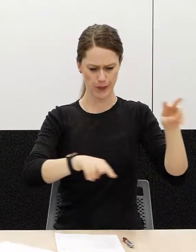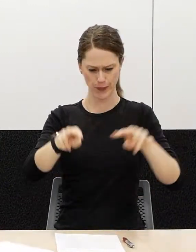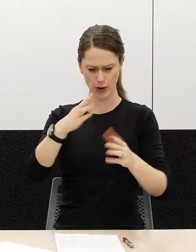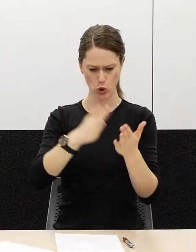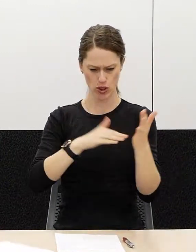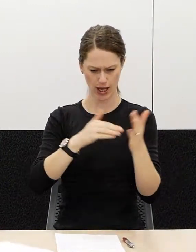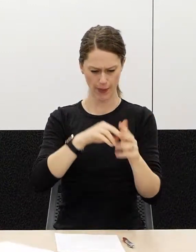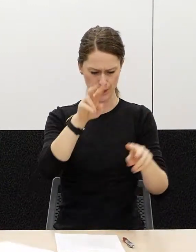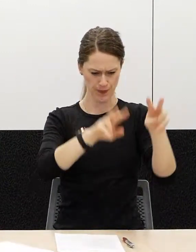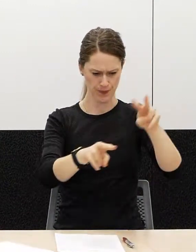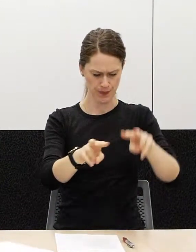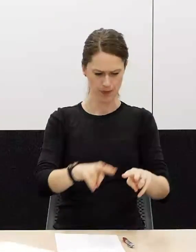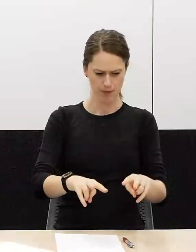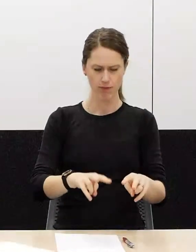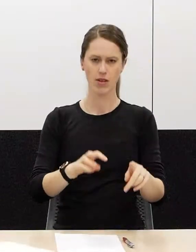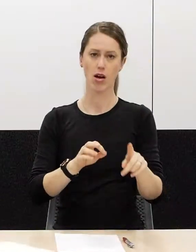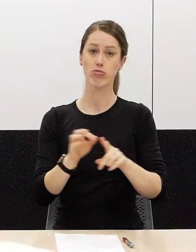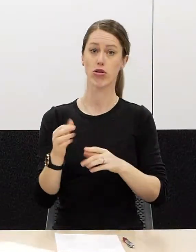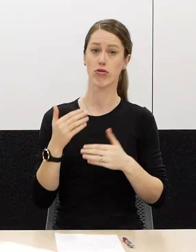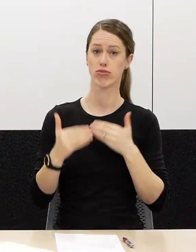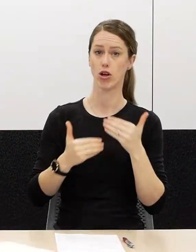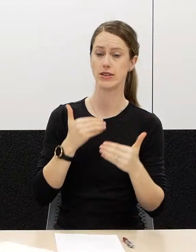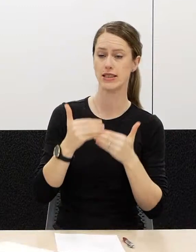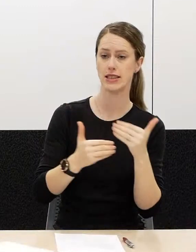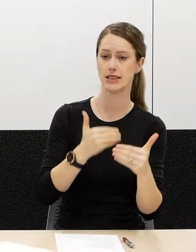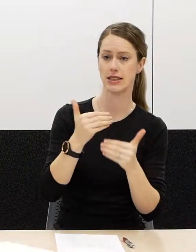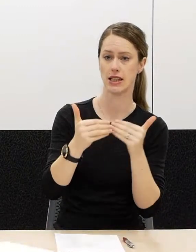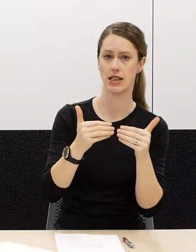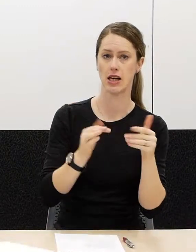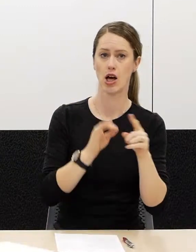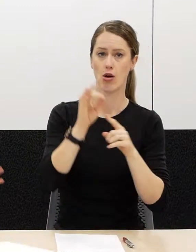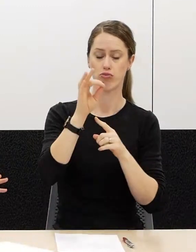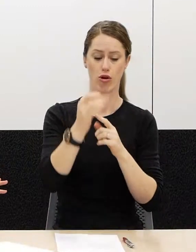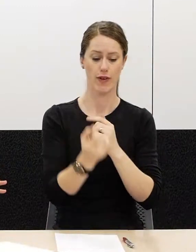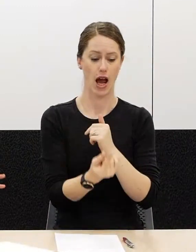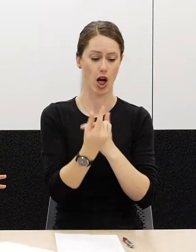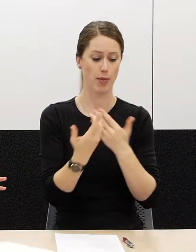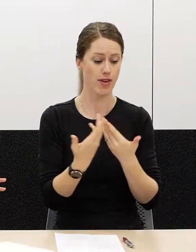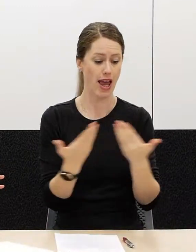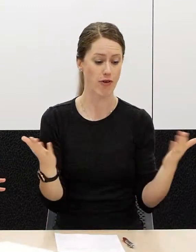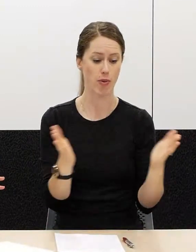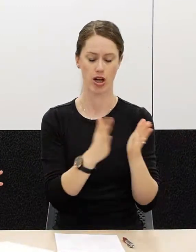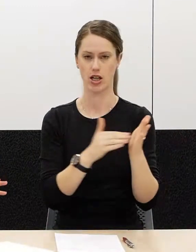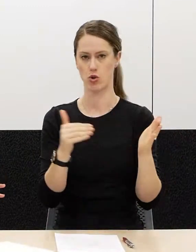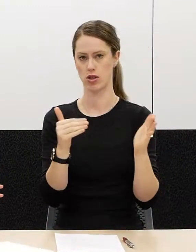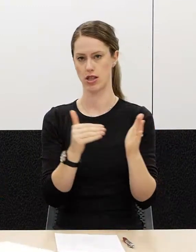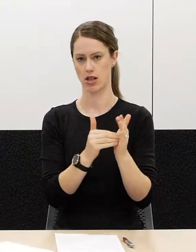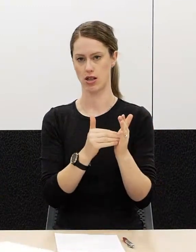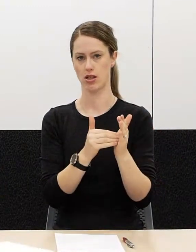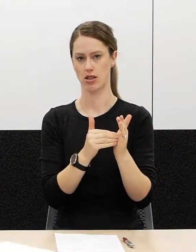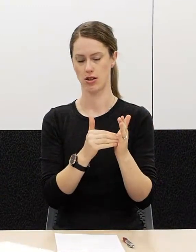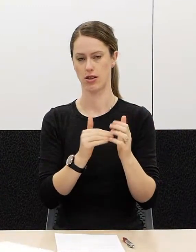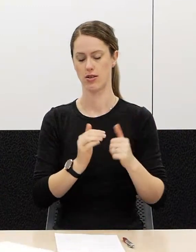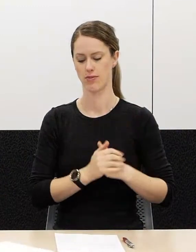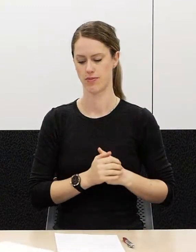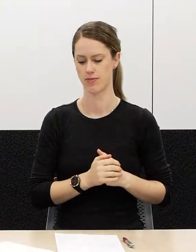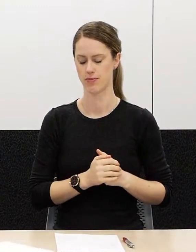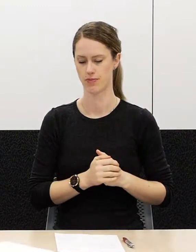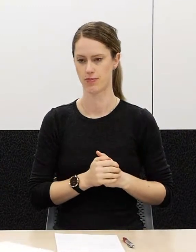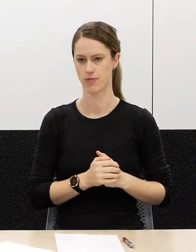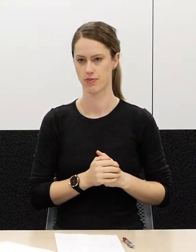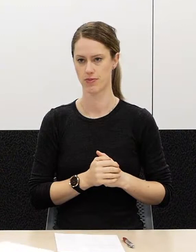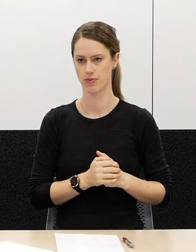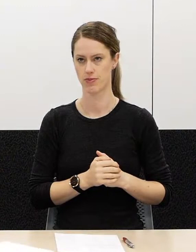doing, improve our processes and improve outcomes for everybody in New Zealand with cancer. And